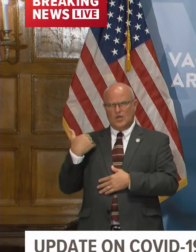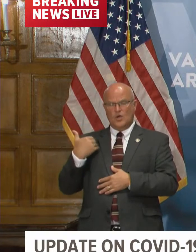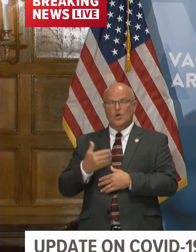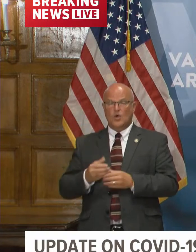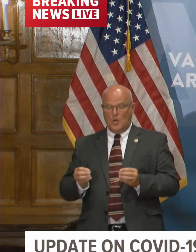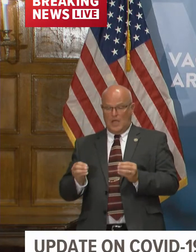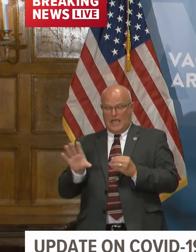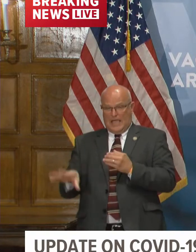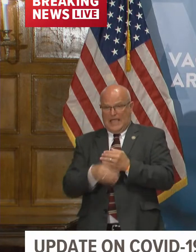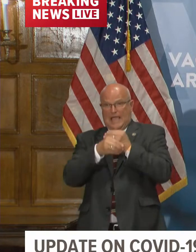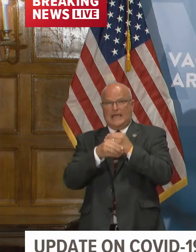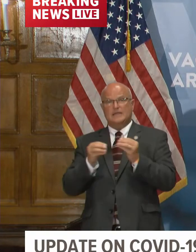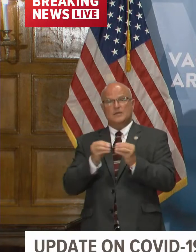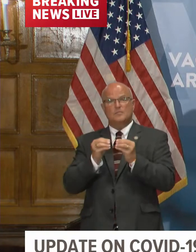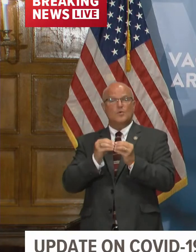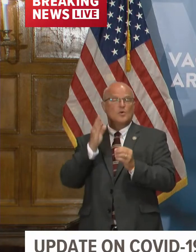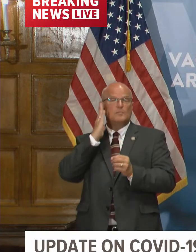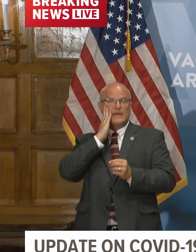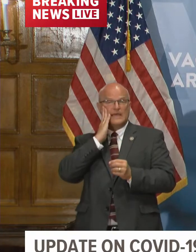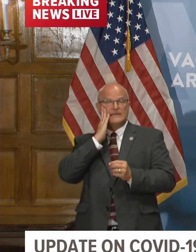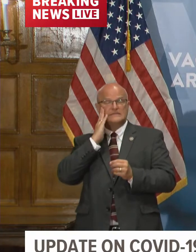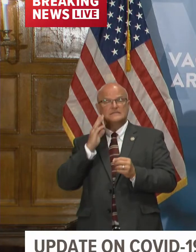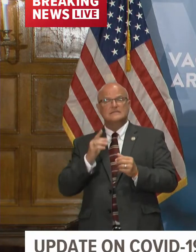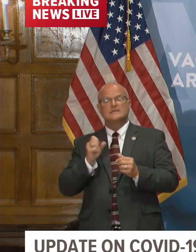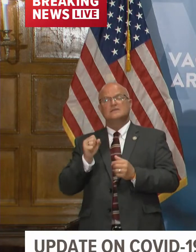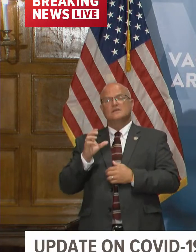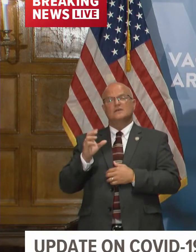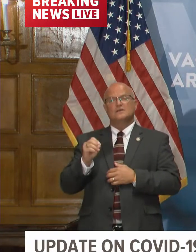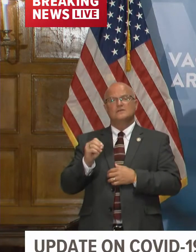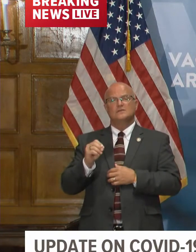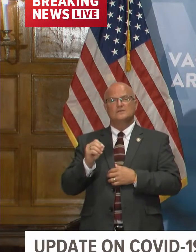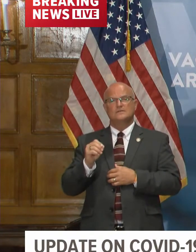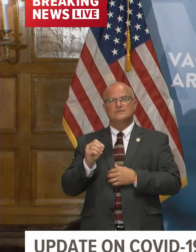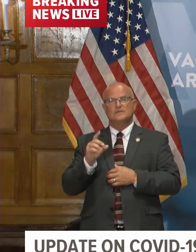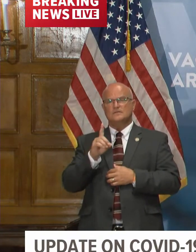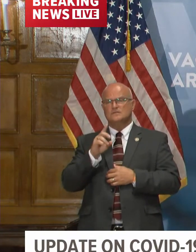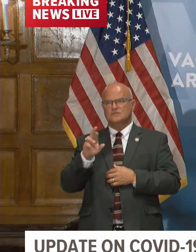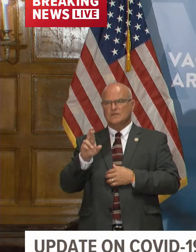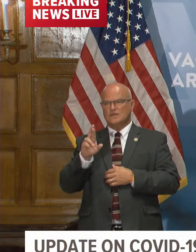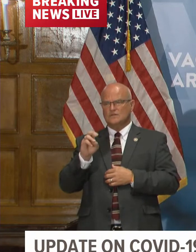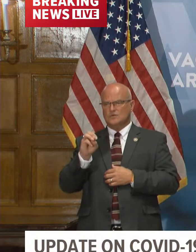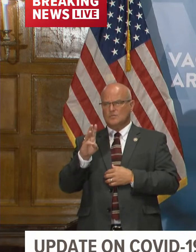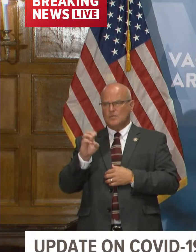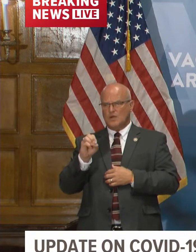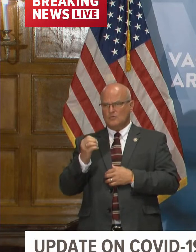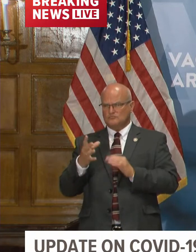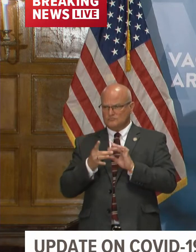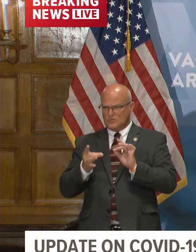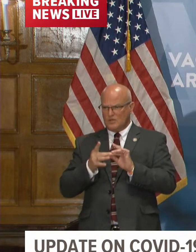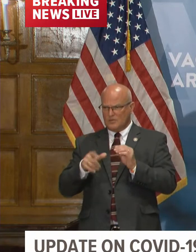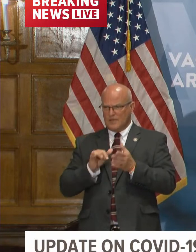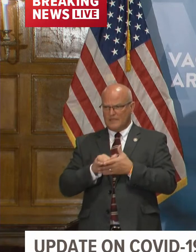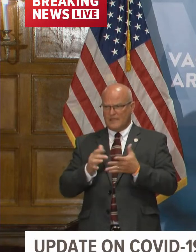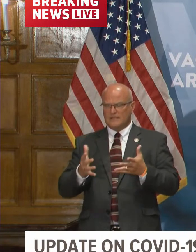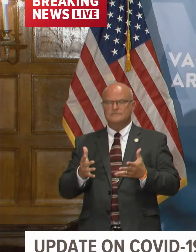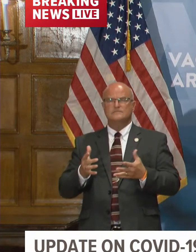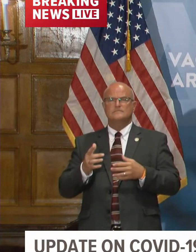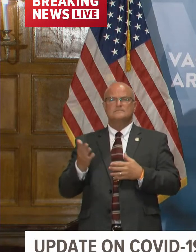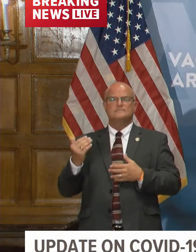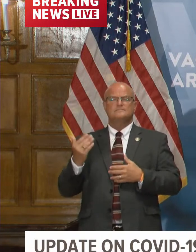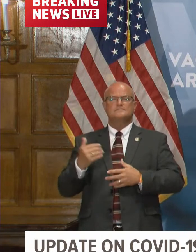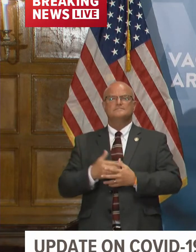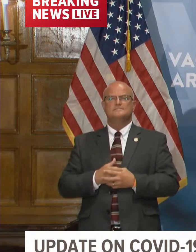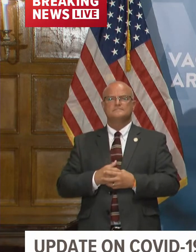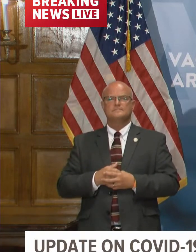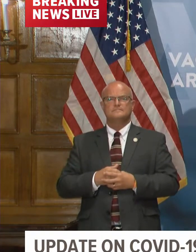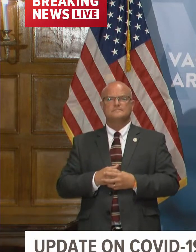brought more online, and so Dr. Romero, did you want to comment on this? Come on,